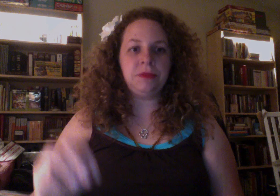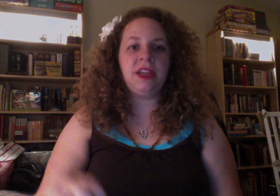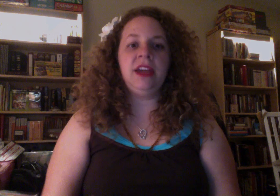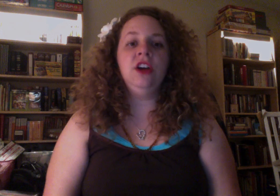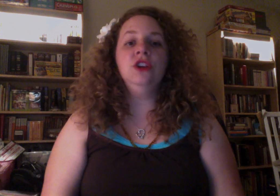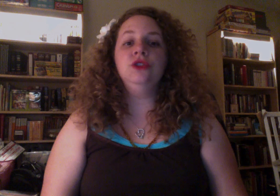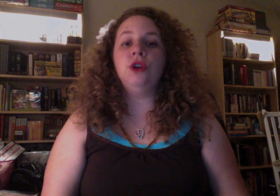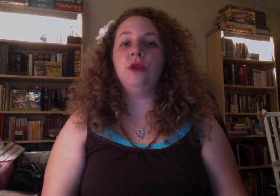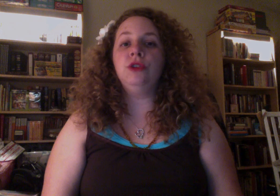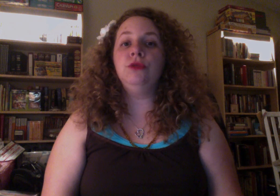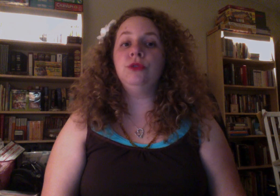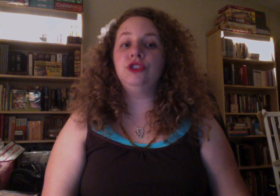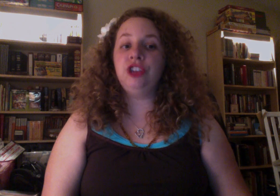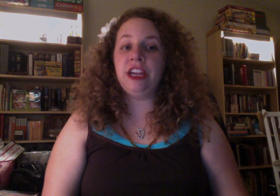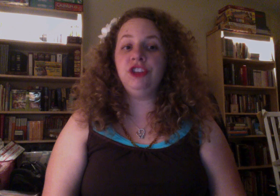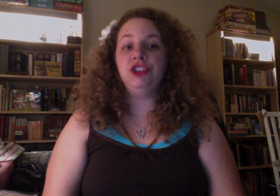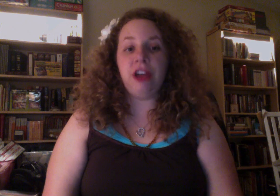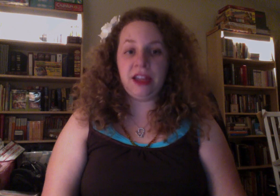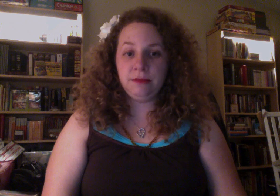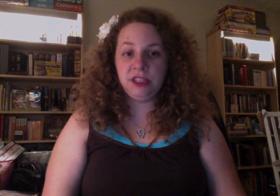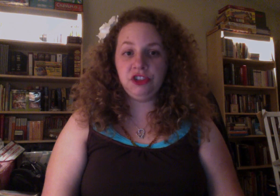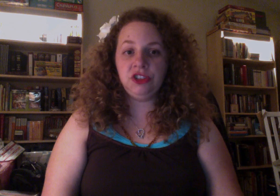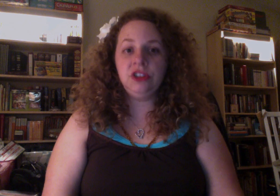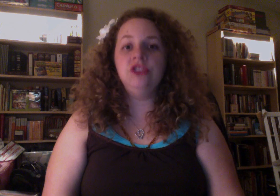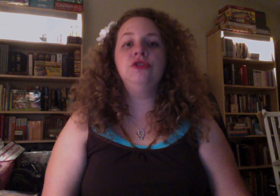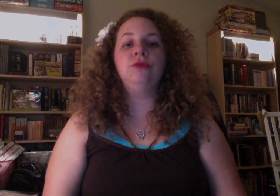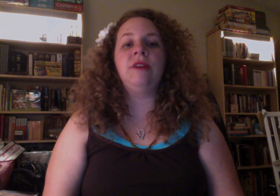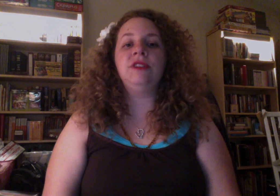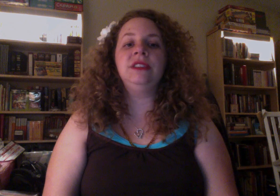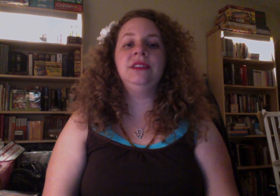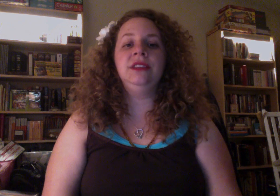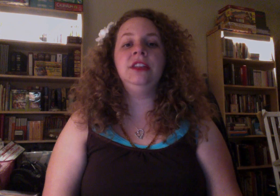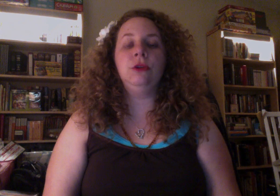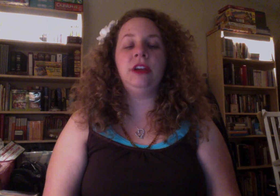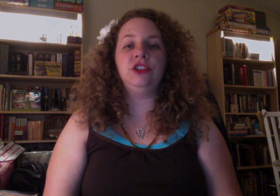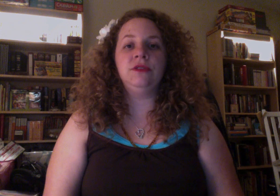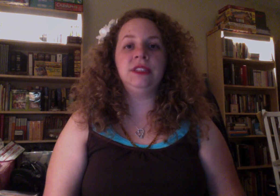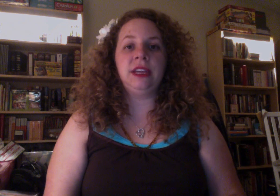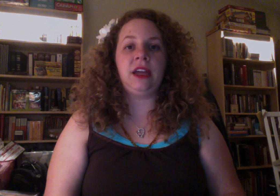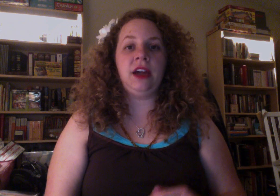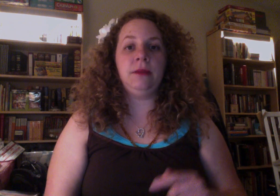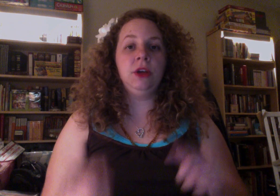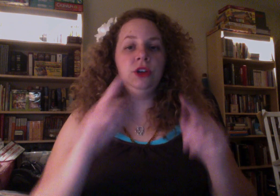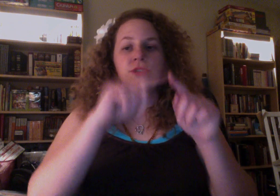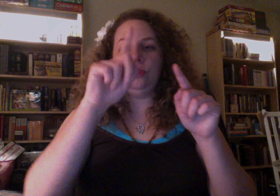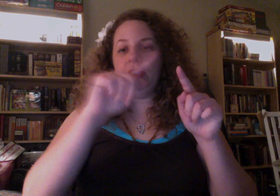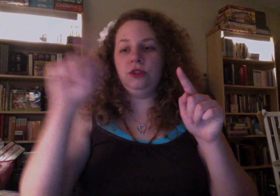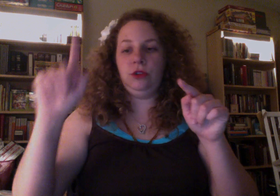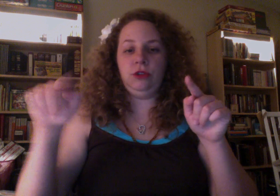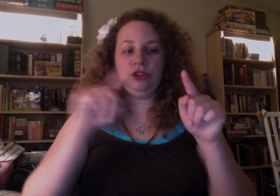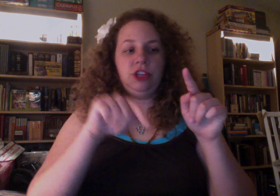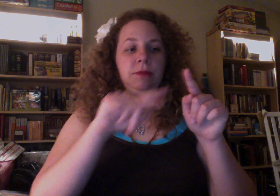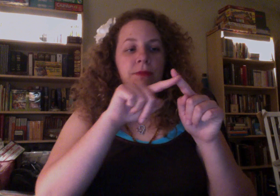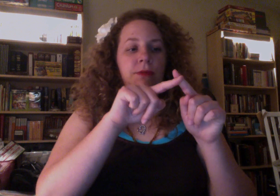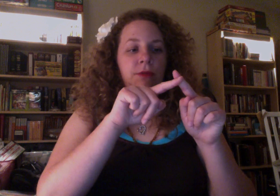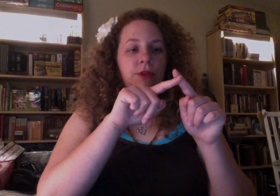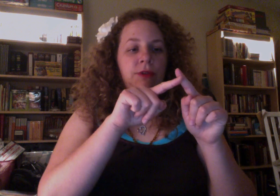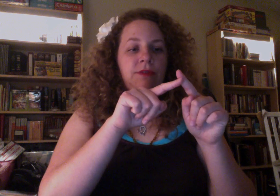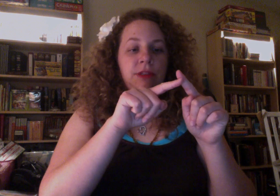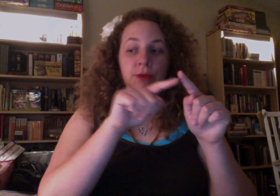Okay, so you will change your head position to reference the location of the second item. So I do the whole shape, hold the reference point